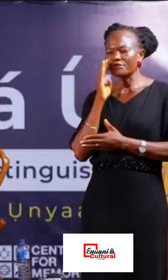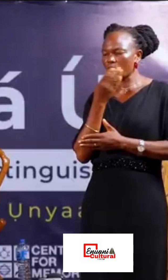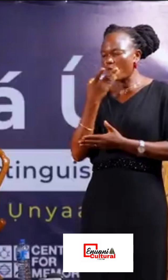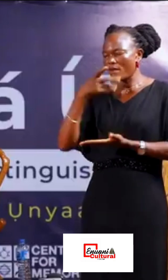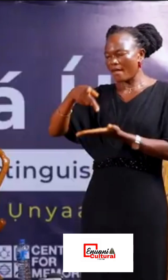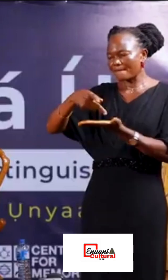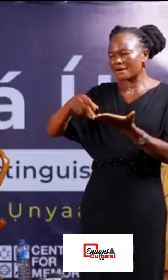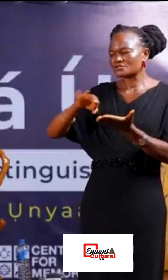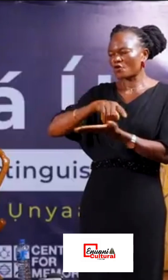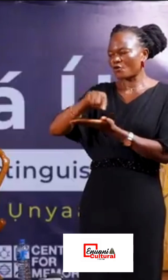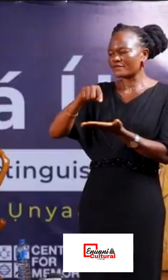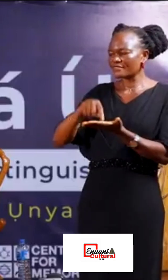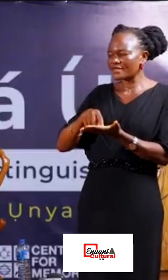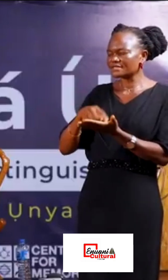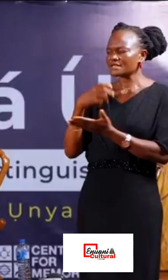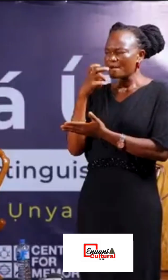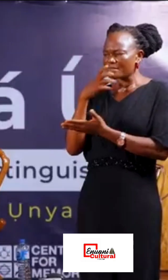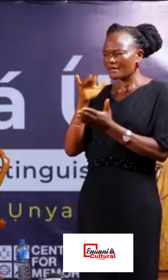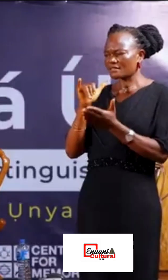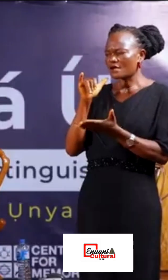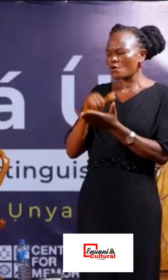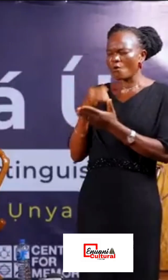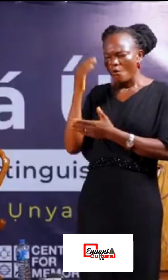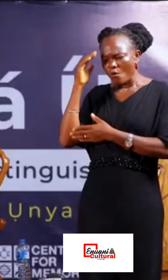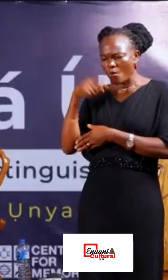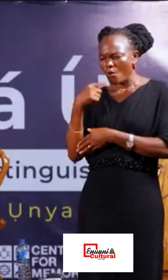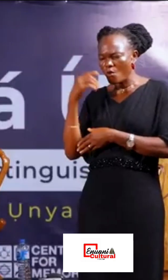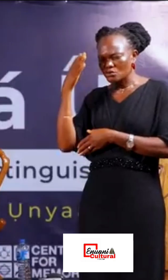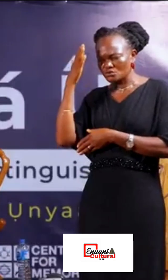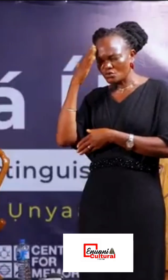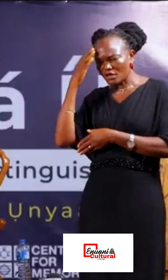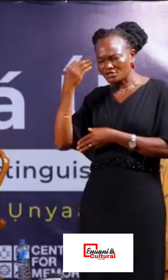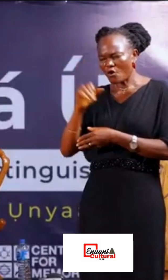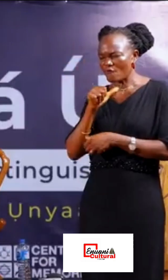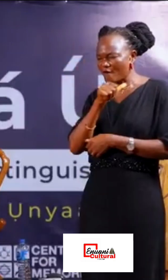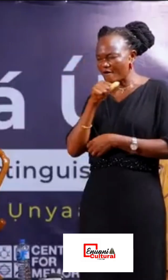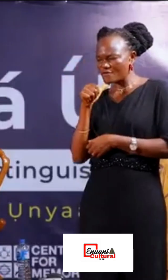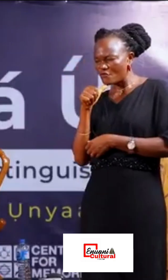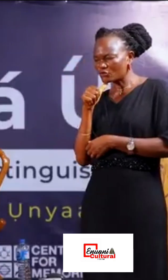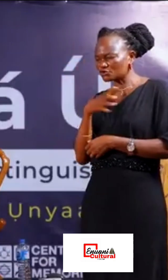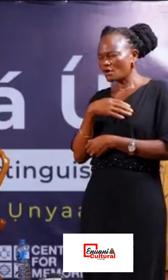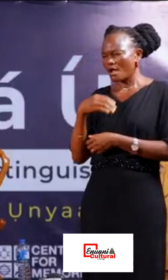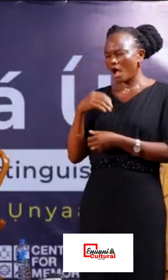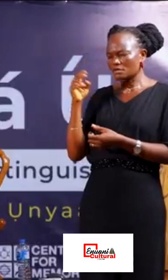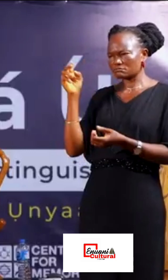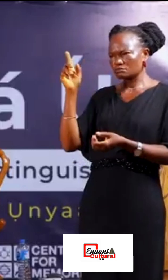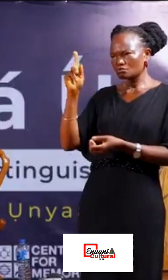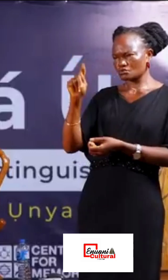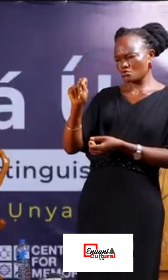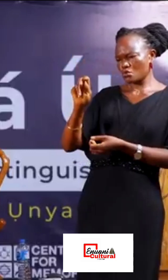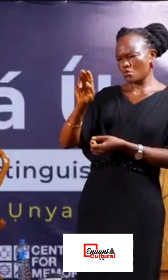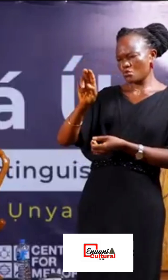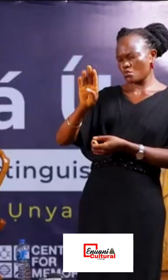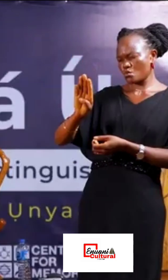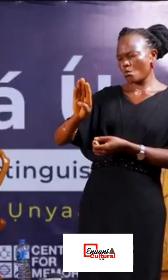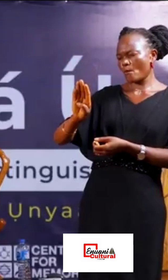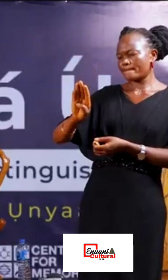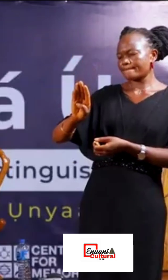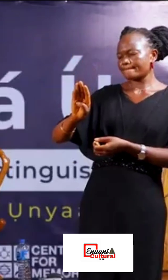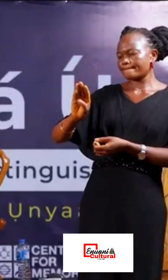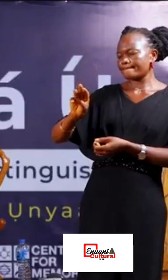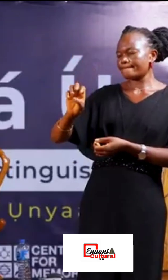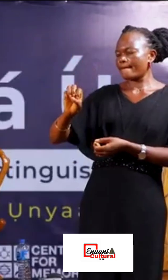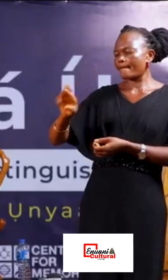these proto-Bantu speakers whose knowledge of agriculture, especially tuber production, yam